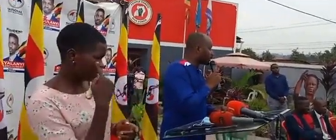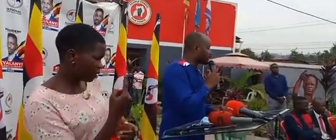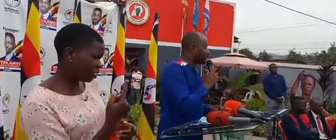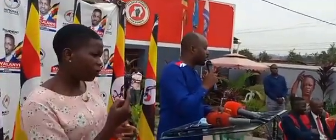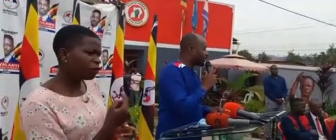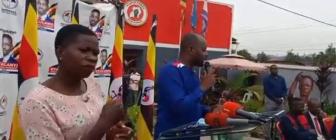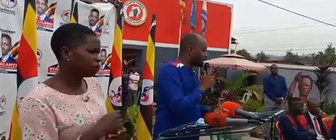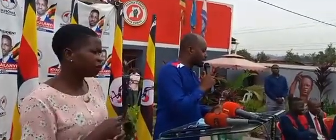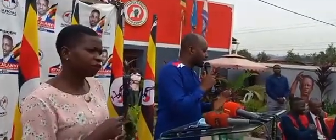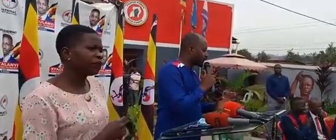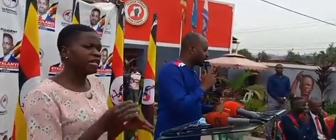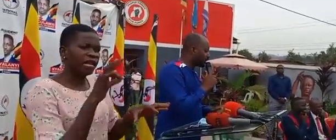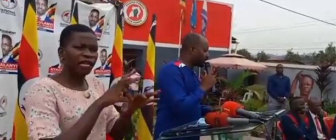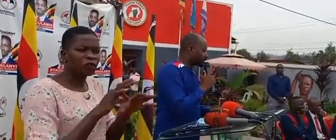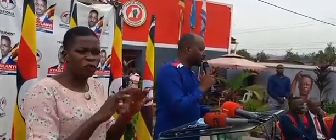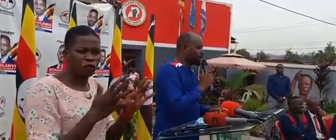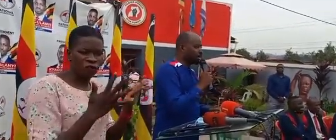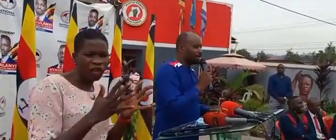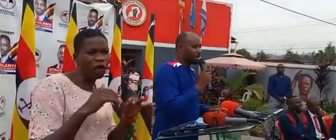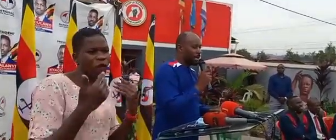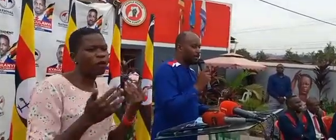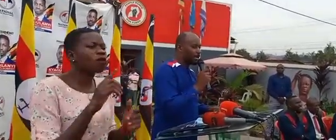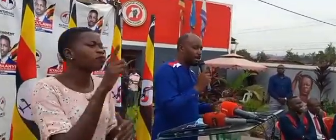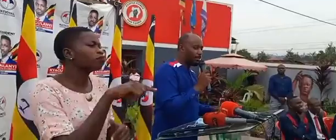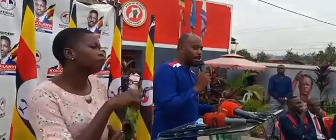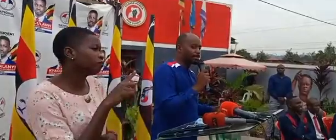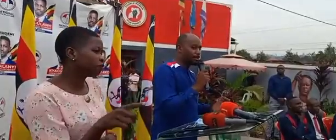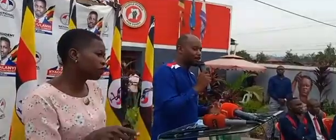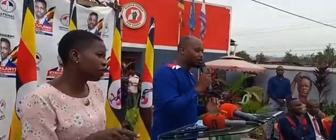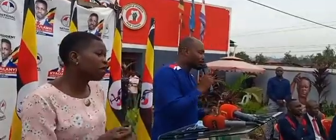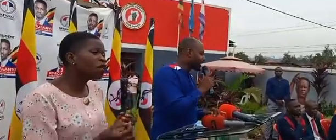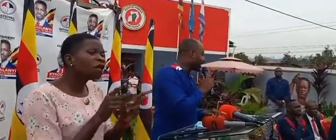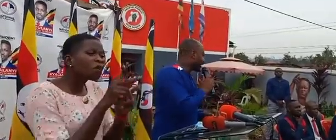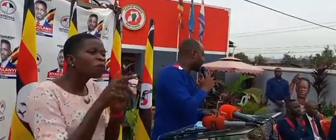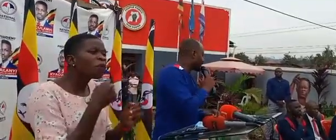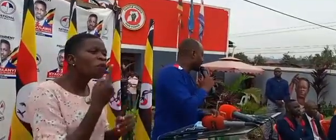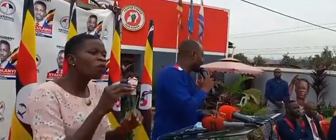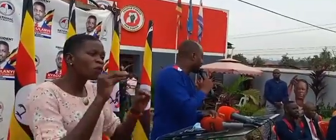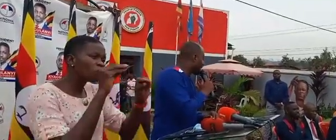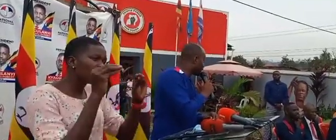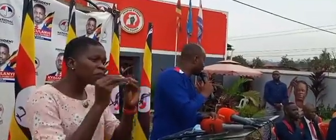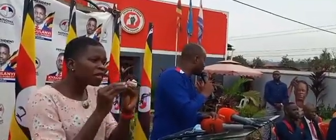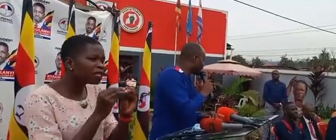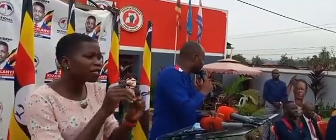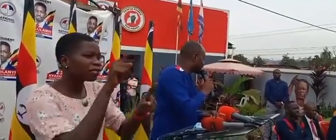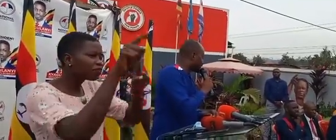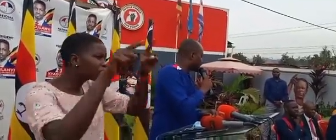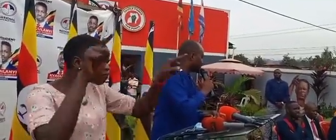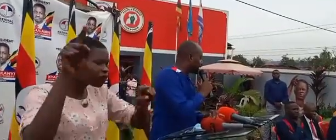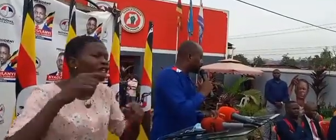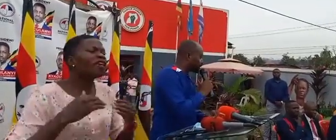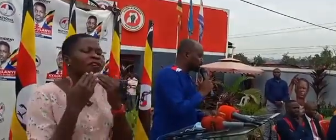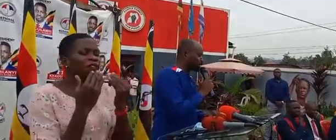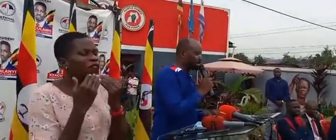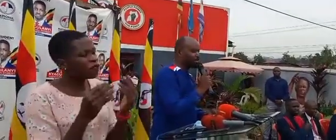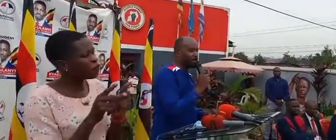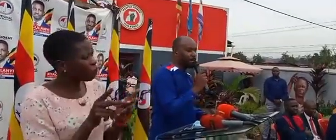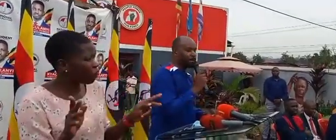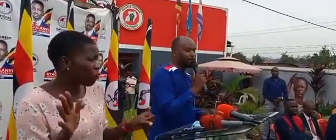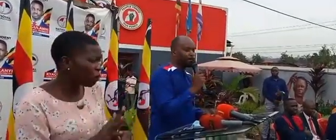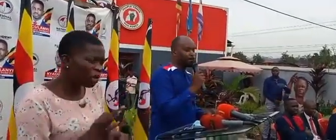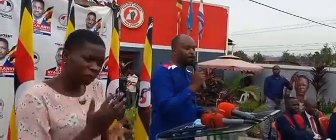want to appreciate all leaders at different levels. Abagenda maso n'okutuuza kkooti z'abantu. Really appreciate